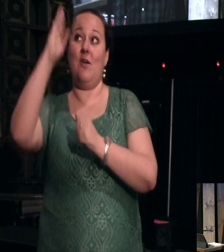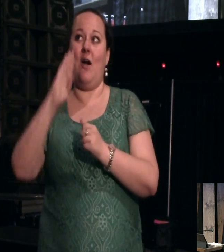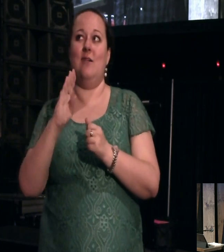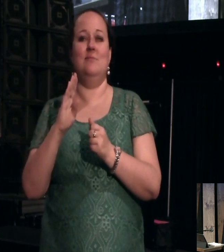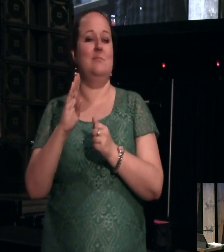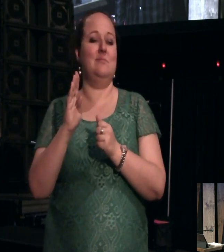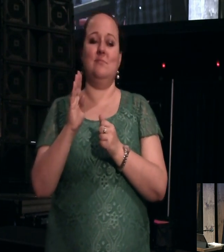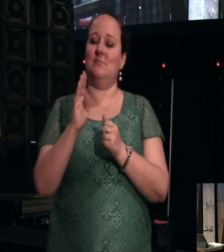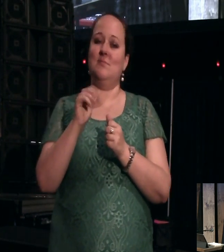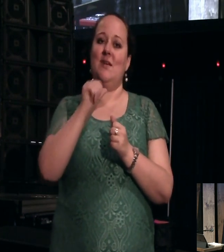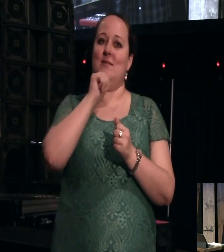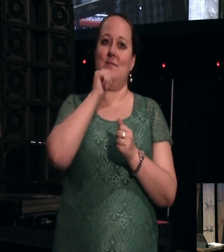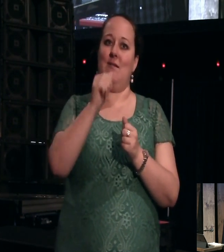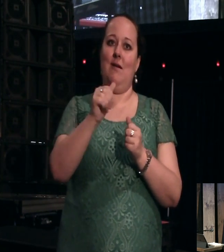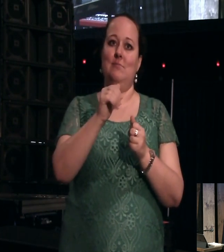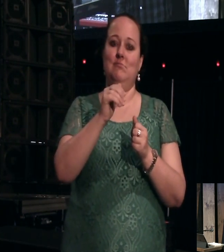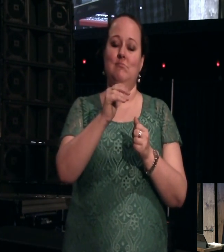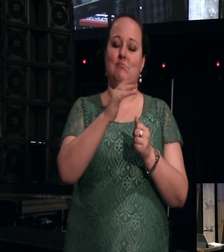diapers.